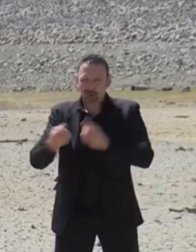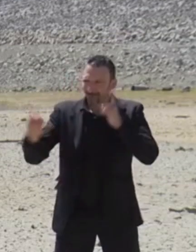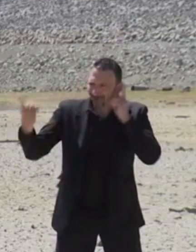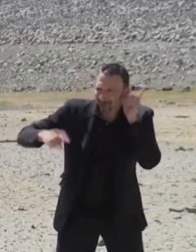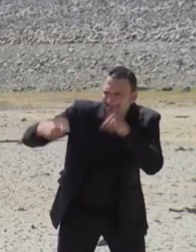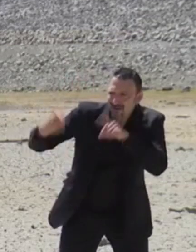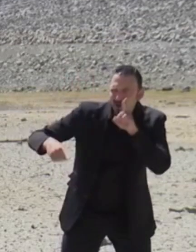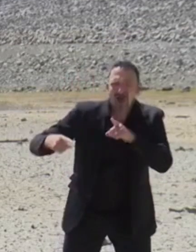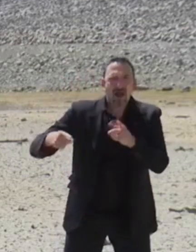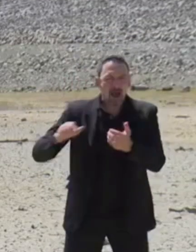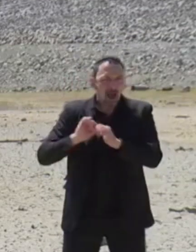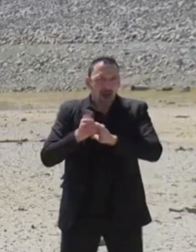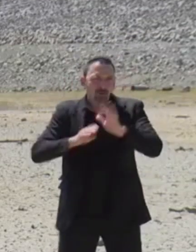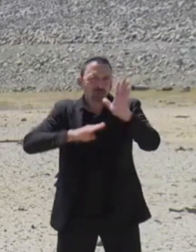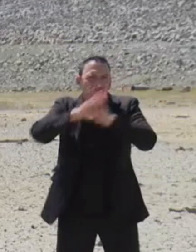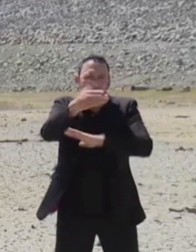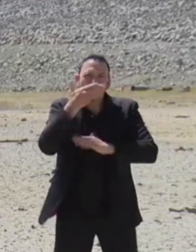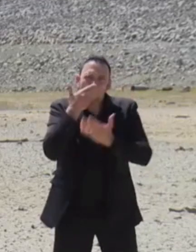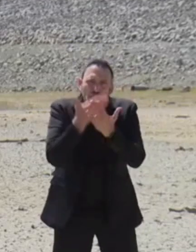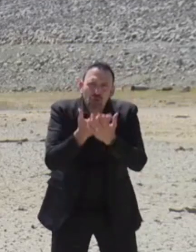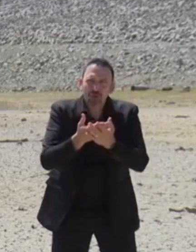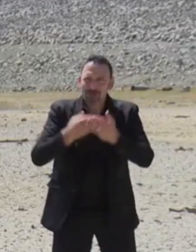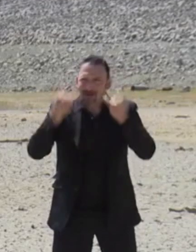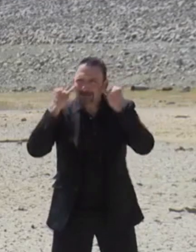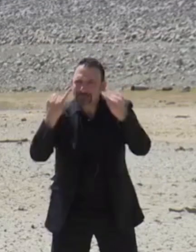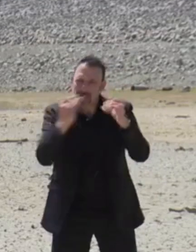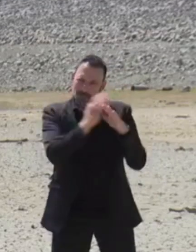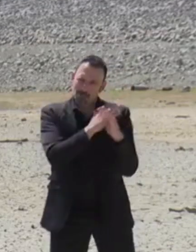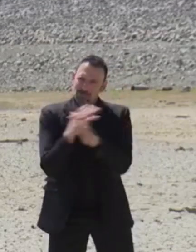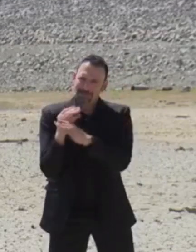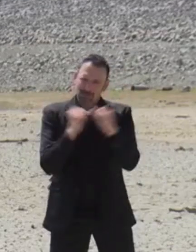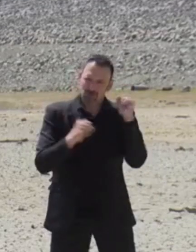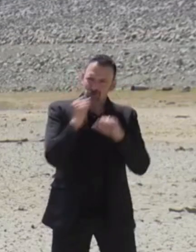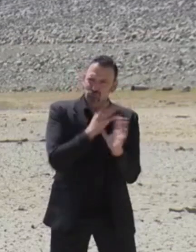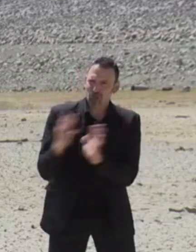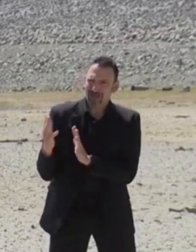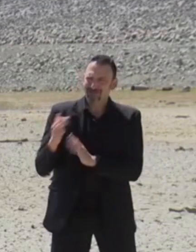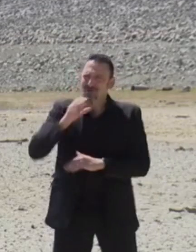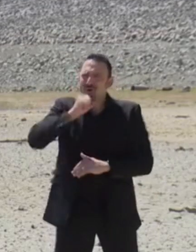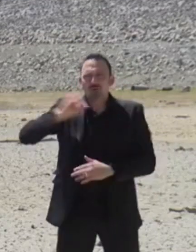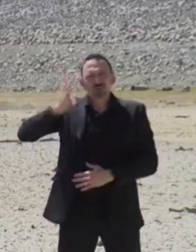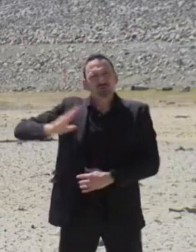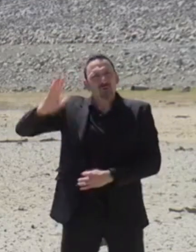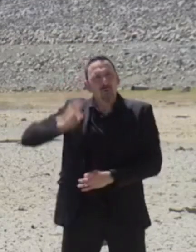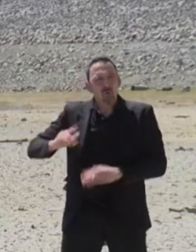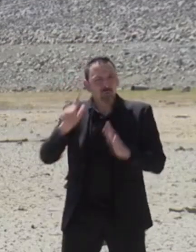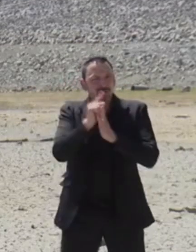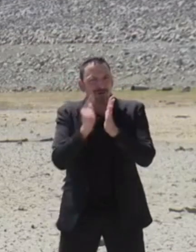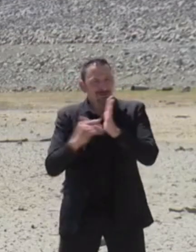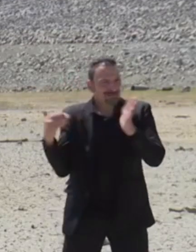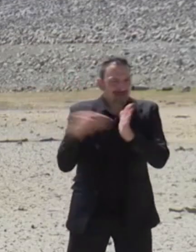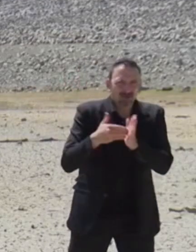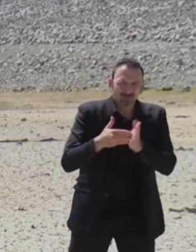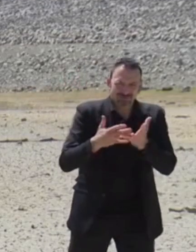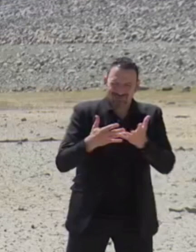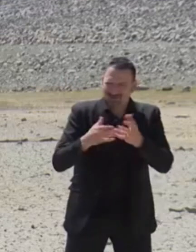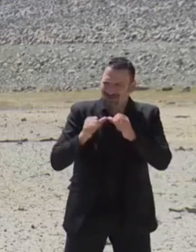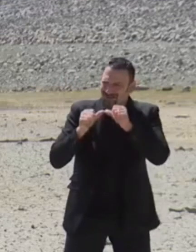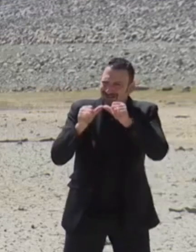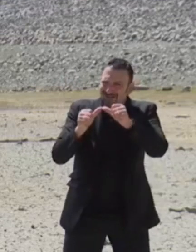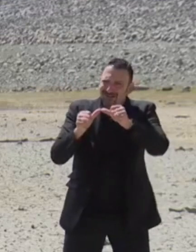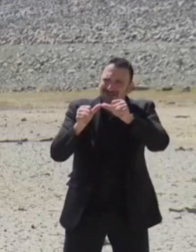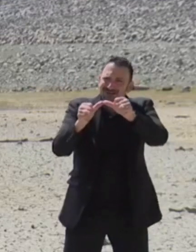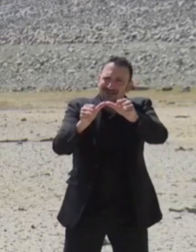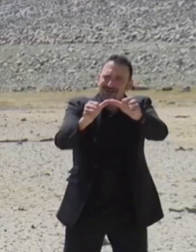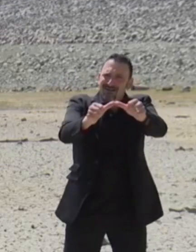these partnerships anew and address some of these old lawsuits and these old binaries that continue to persist in